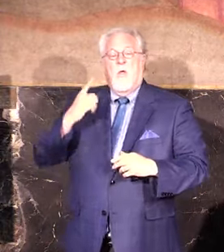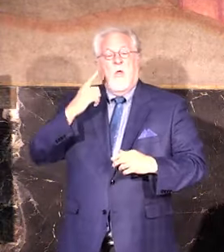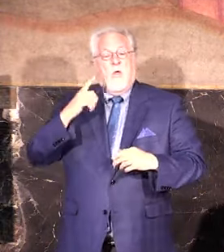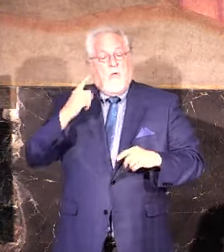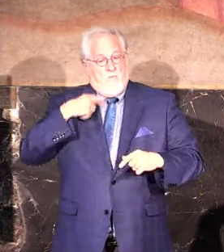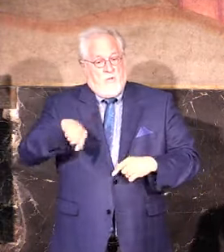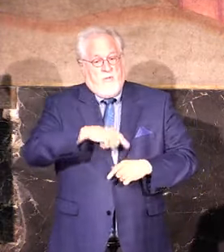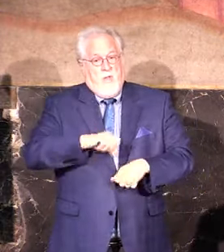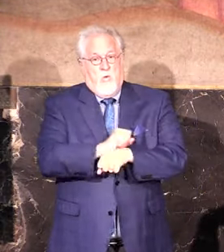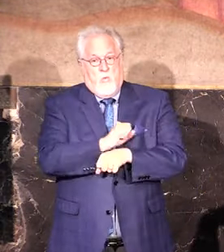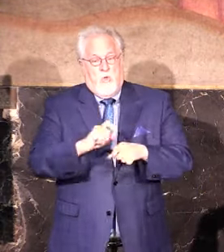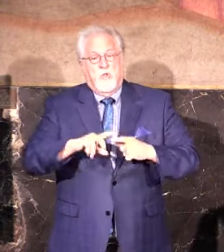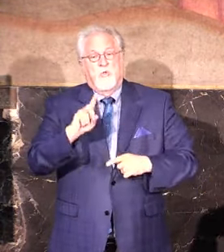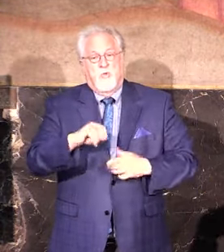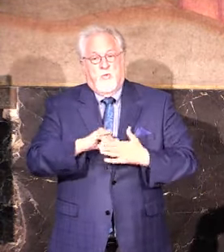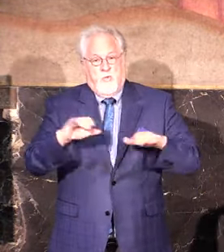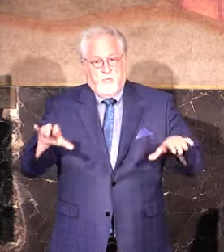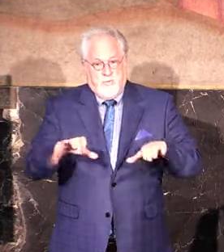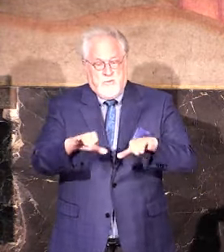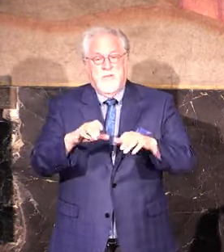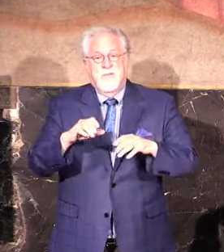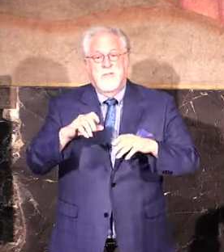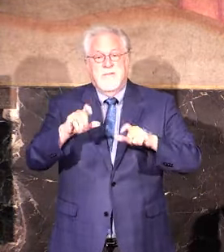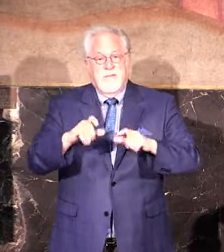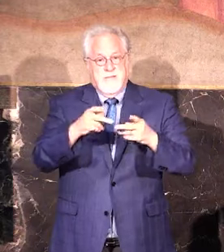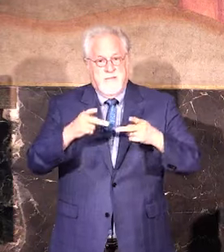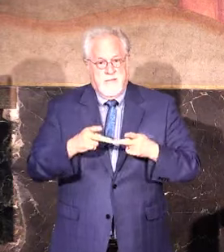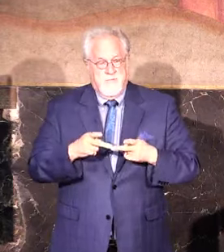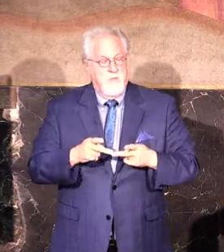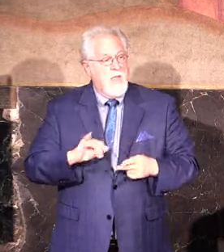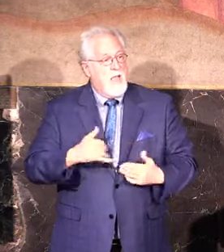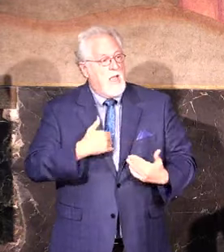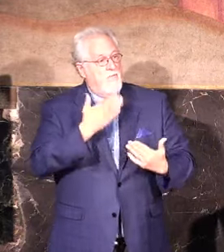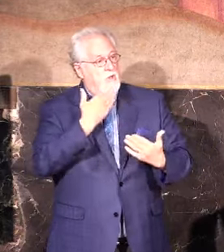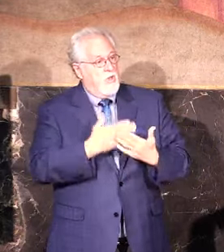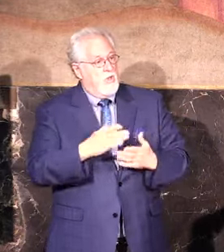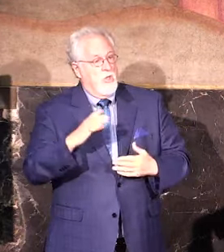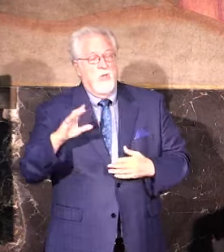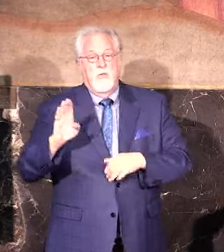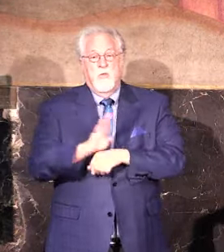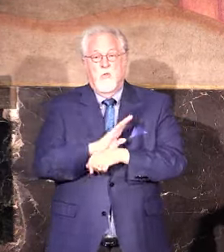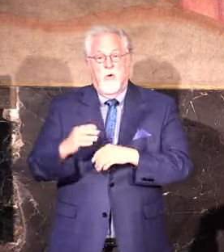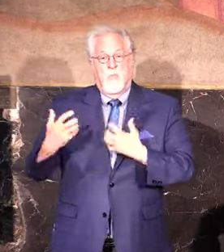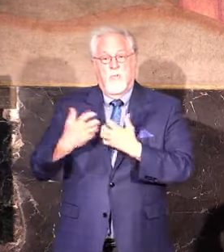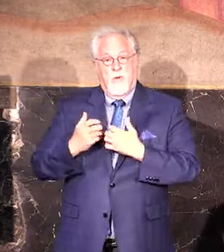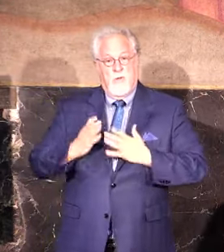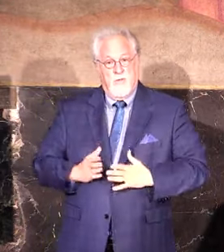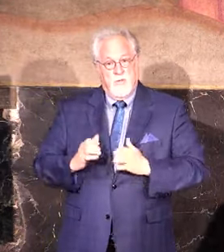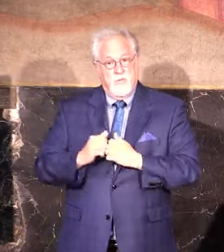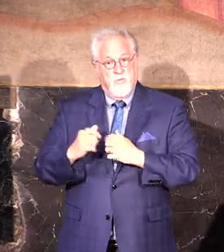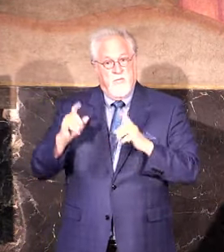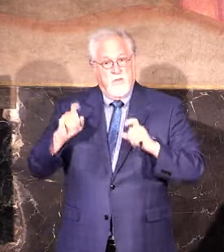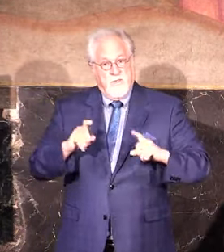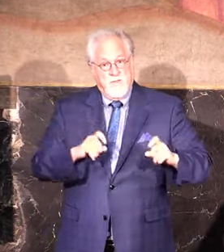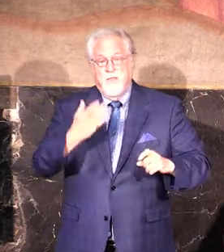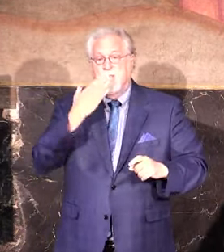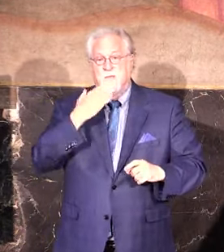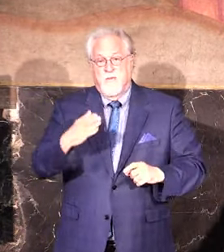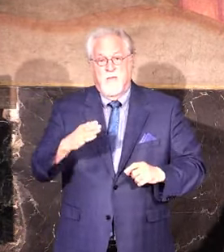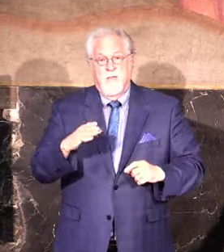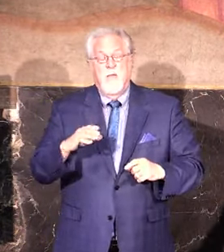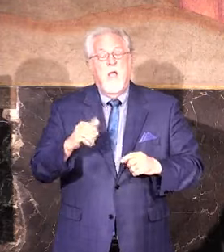those mobile testing sites. We also have some very good corporate partners out there with respect to testing. I want to single